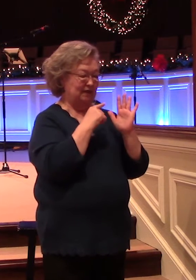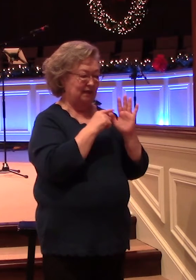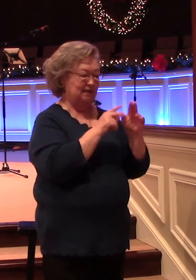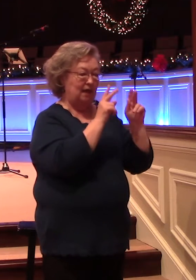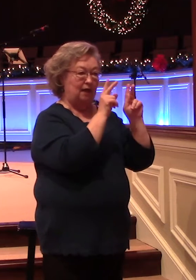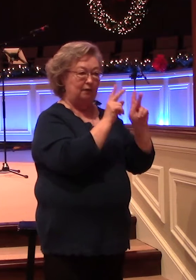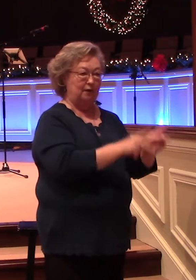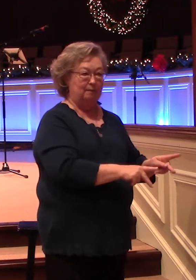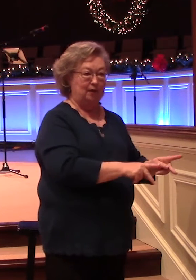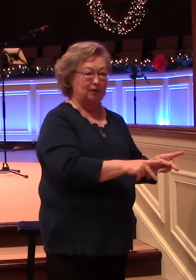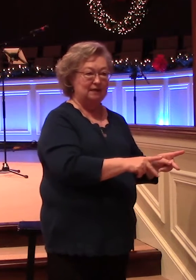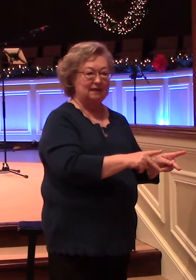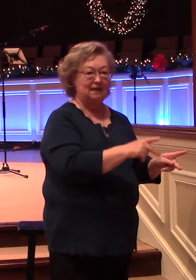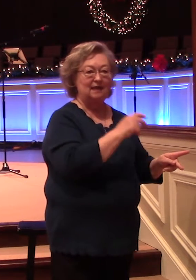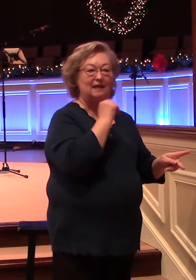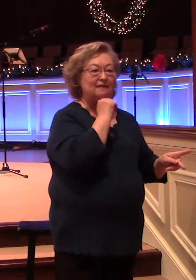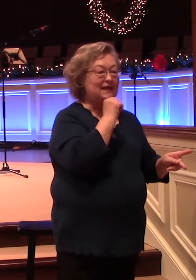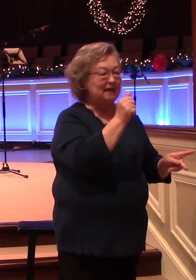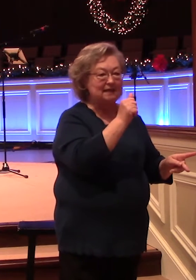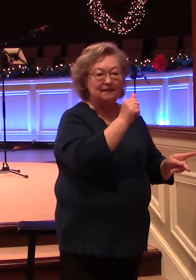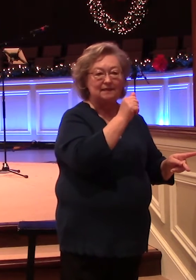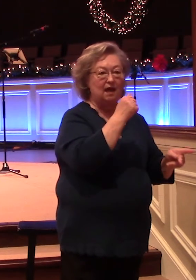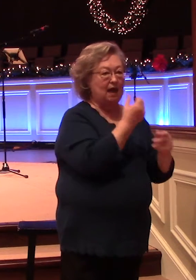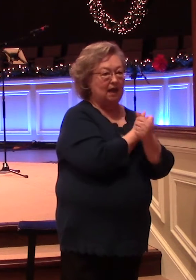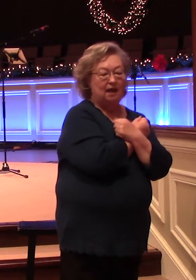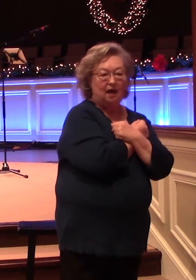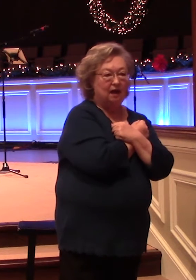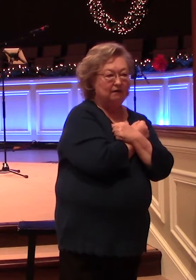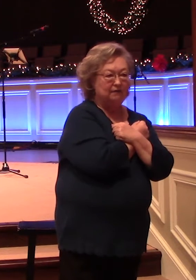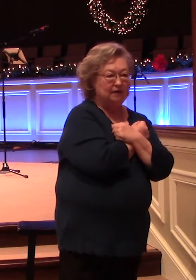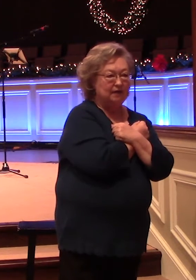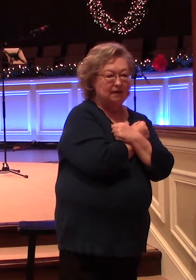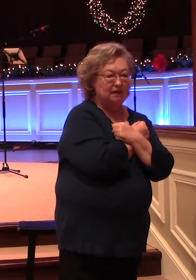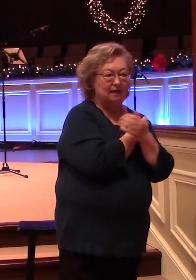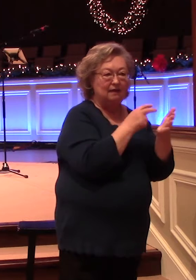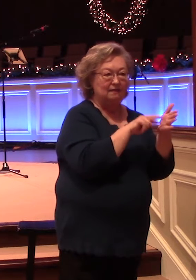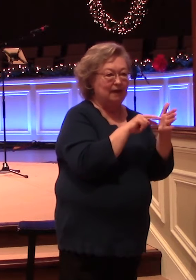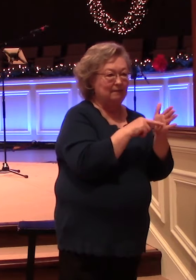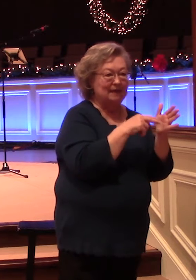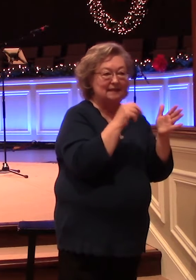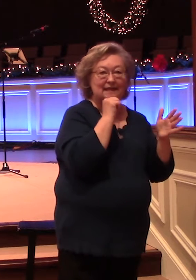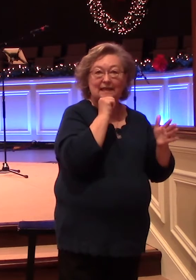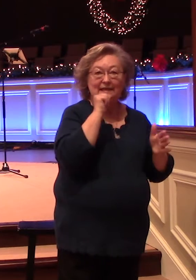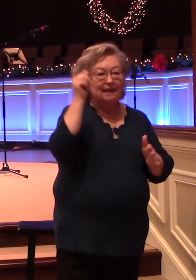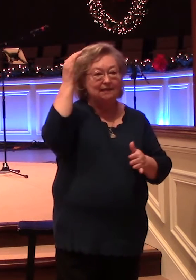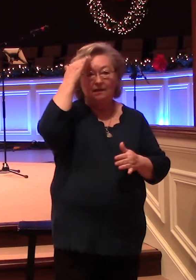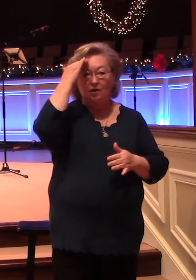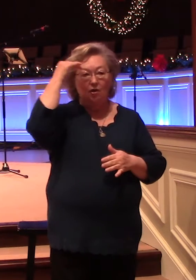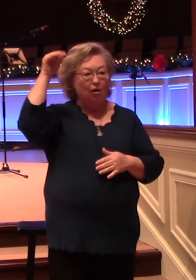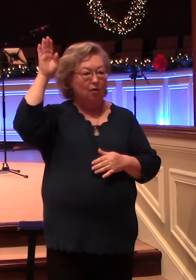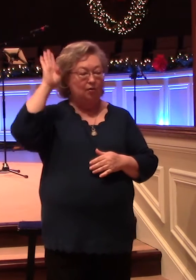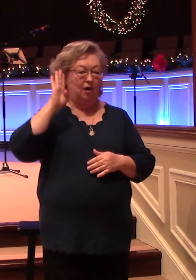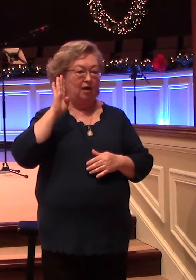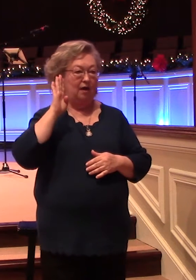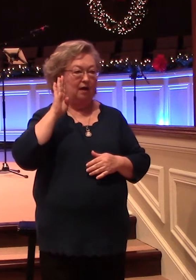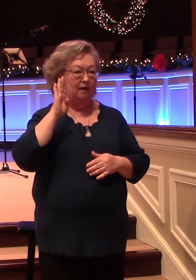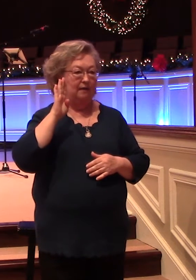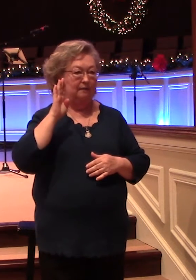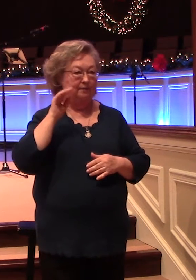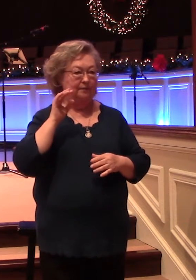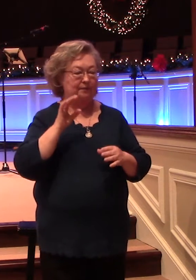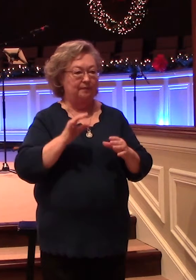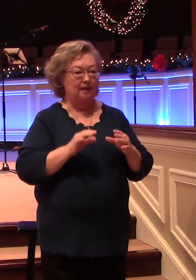Doesn't know God. In fact, in chapter 3, John will say, if you say you love God but you hate your